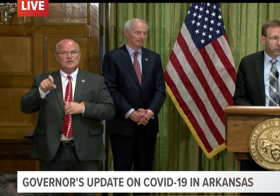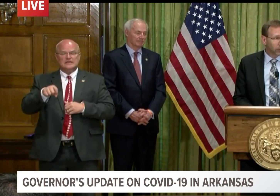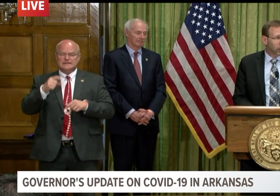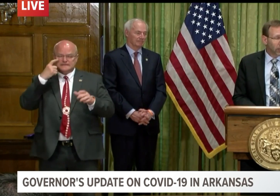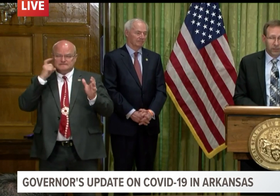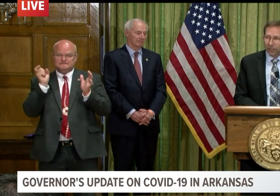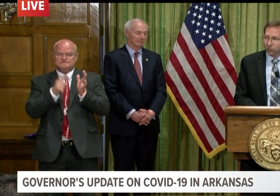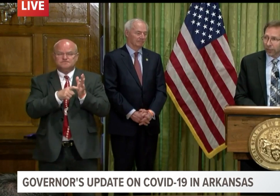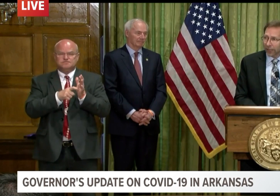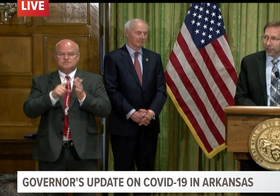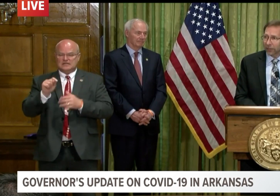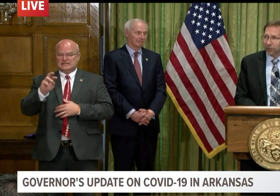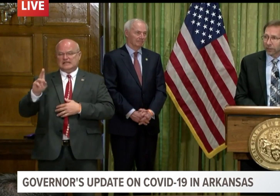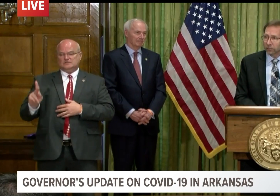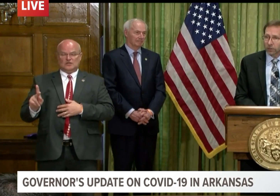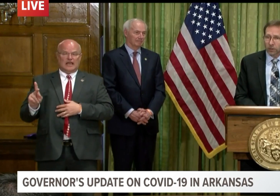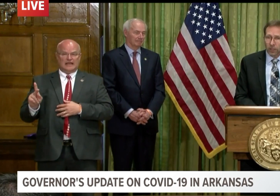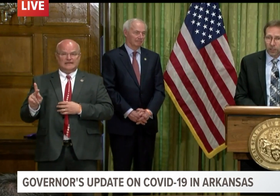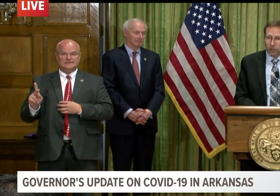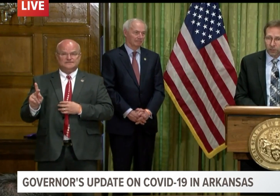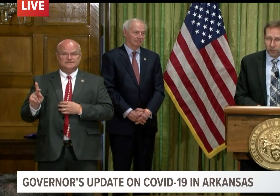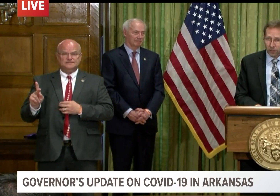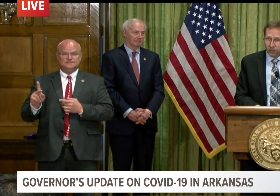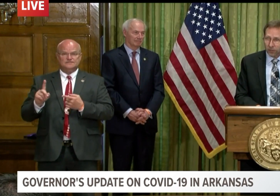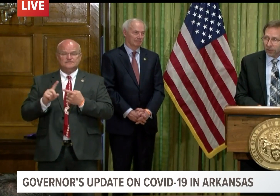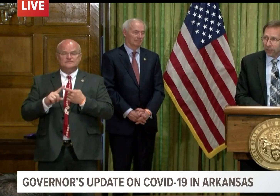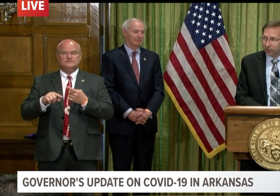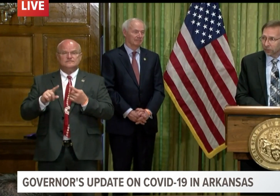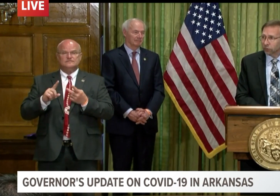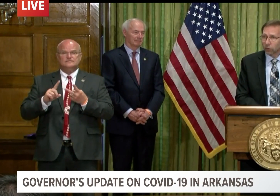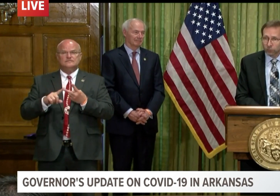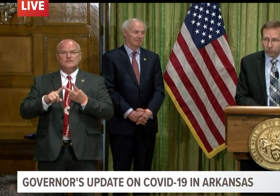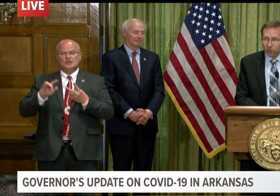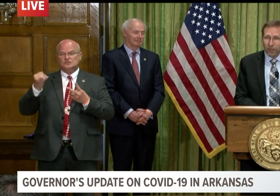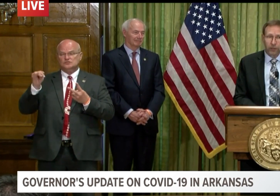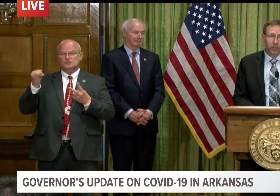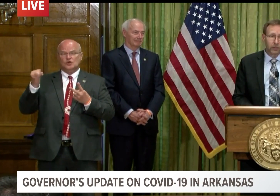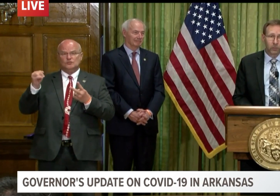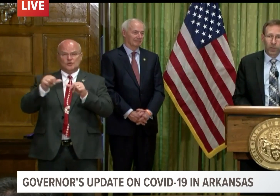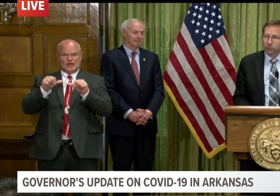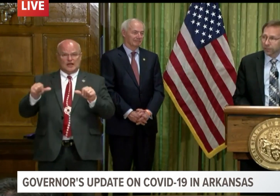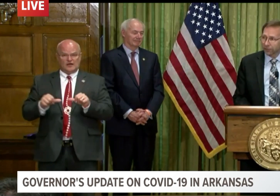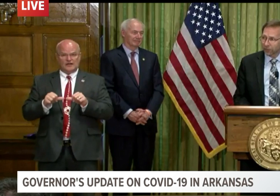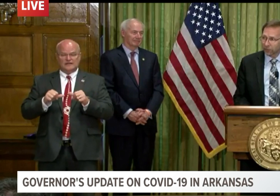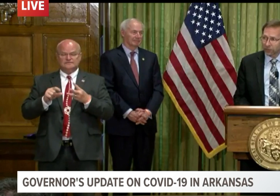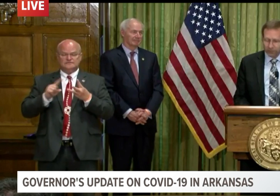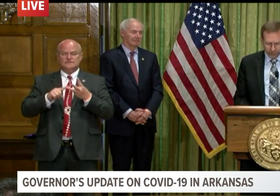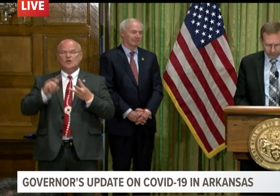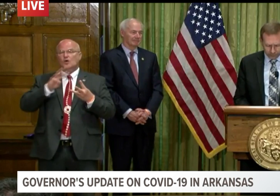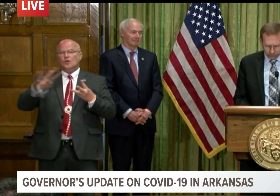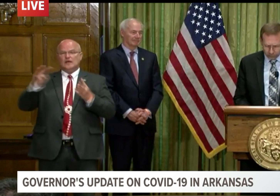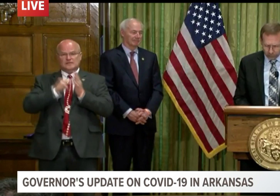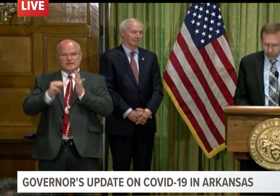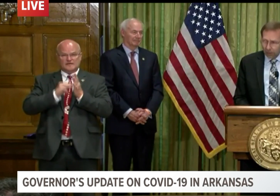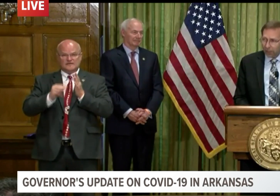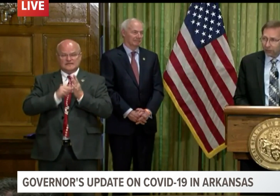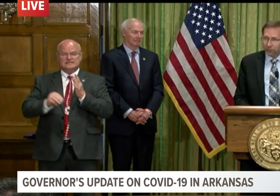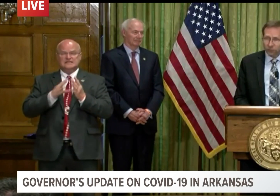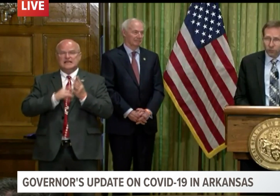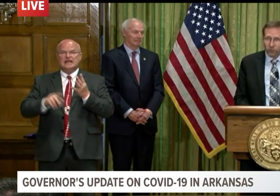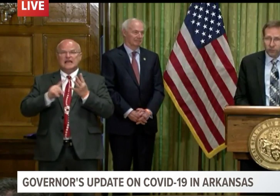to target. Texarkana area, the Jonesboro area, West Memphis, and as I've